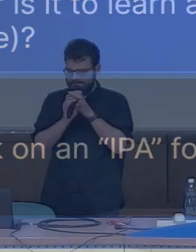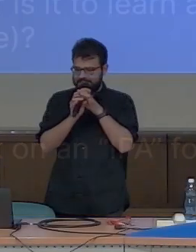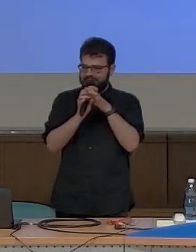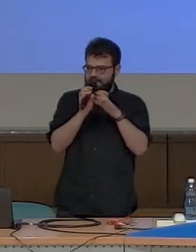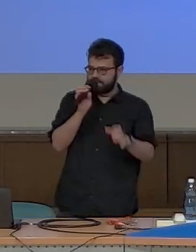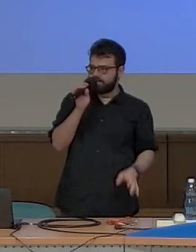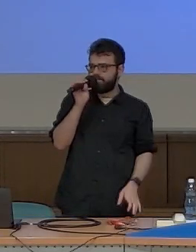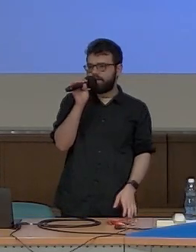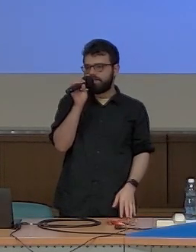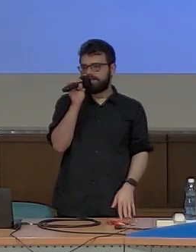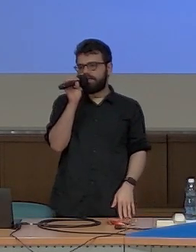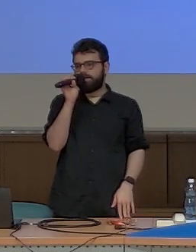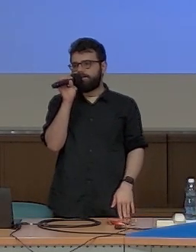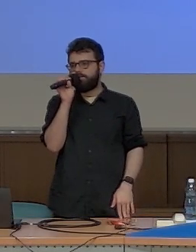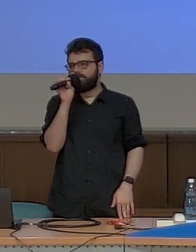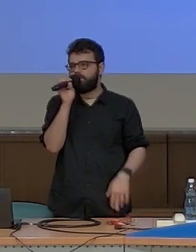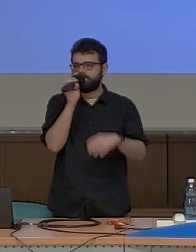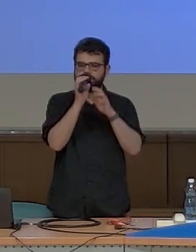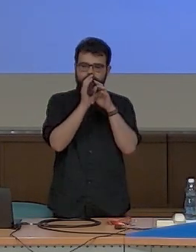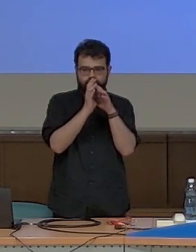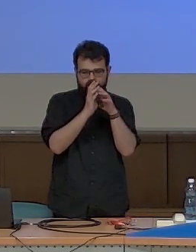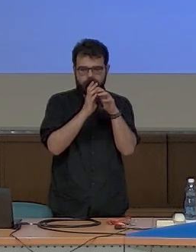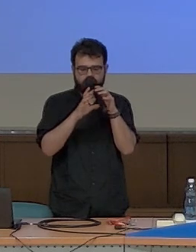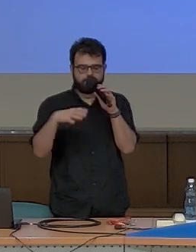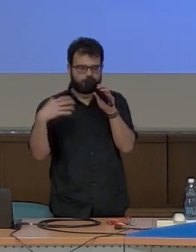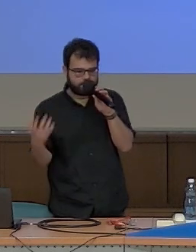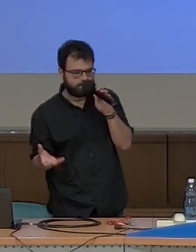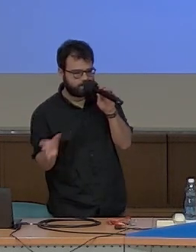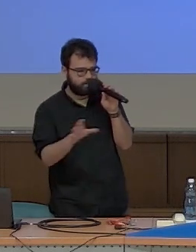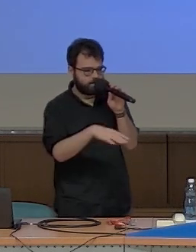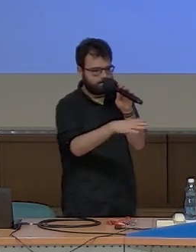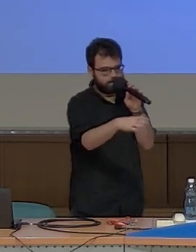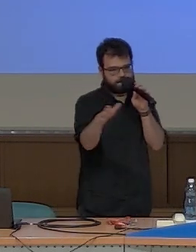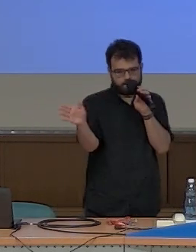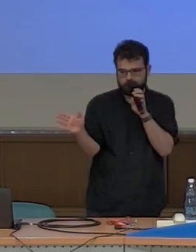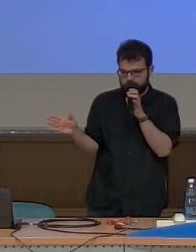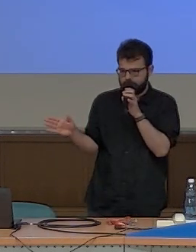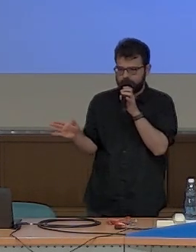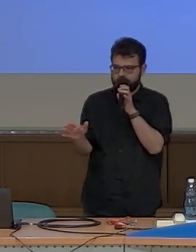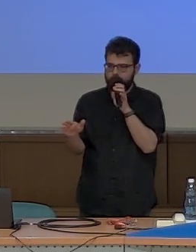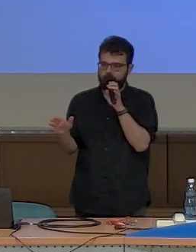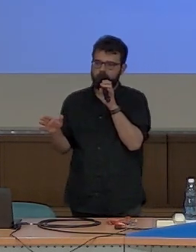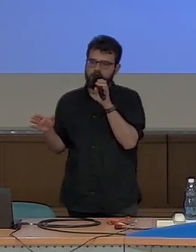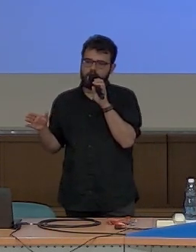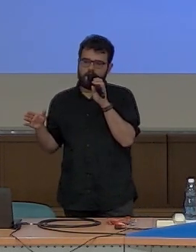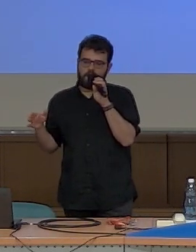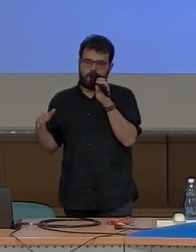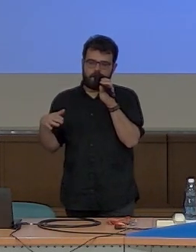I would say yes, but when we want to differentiate between different shades of red, for